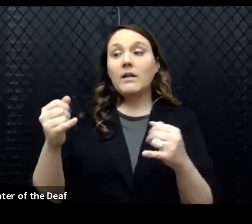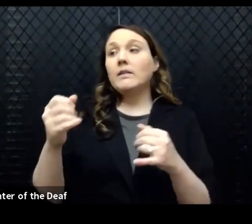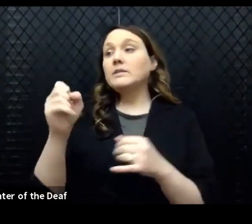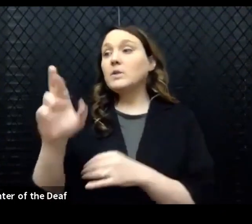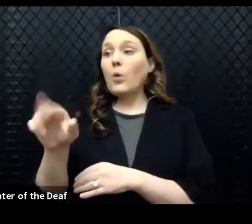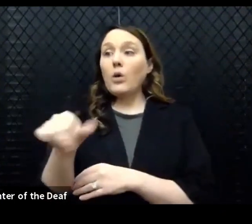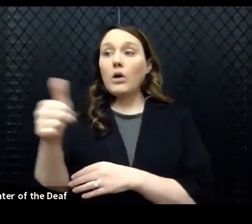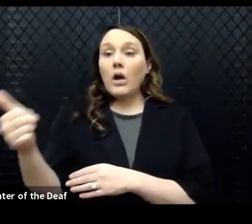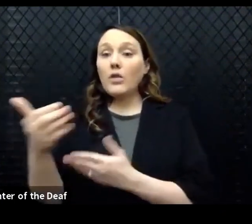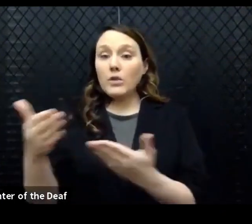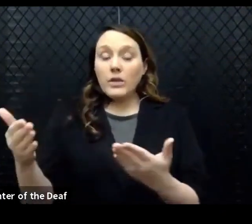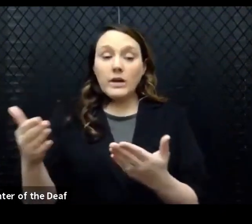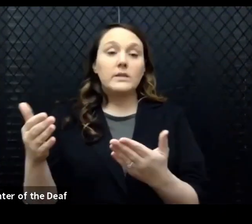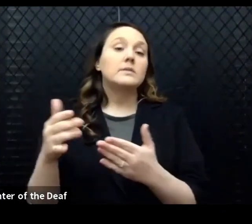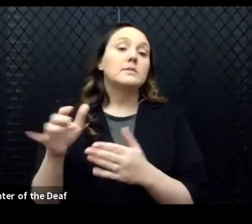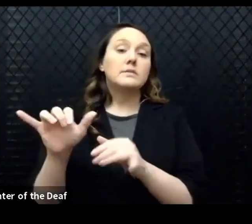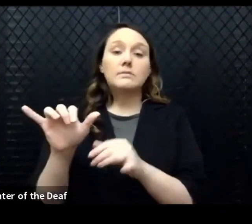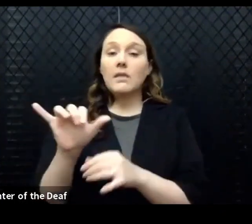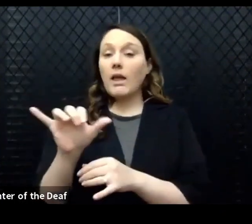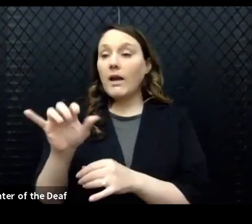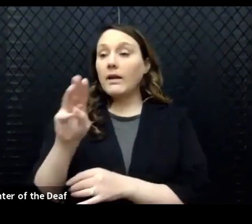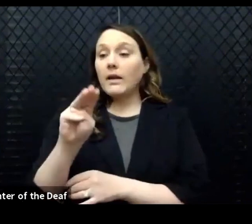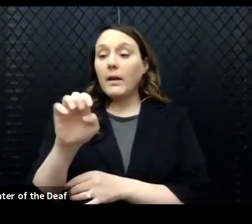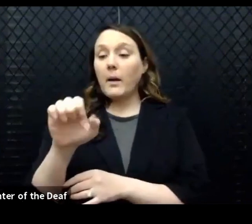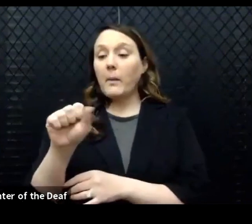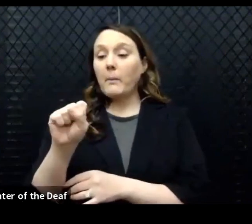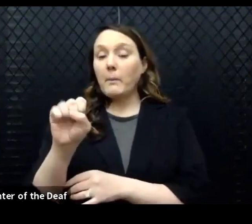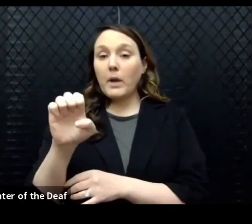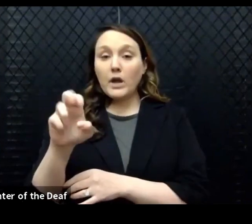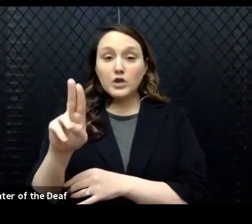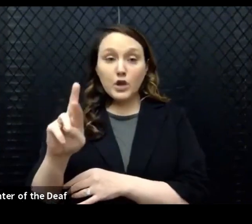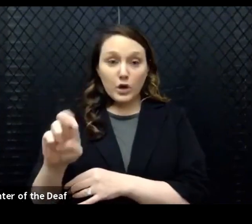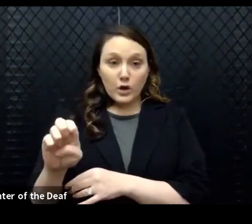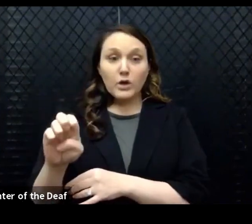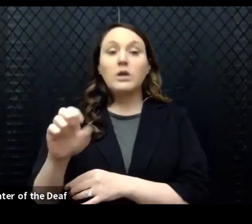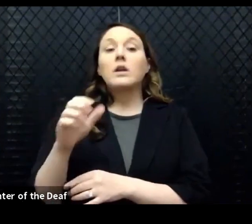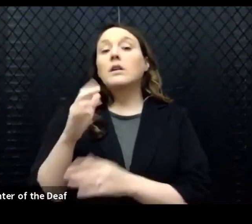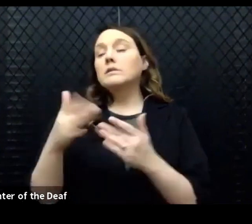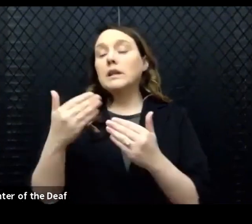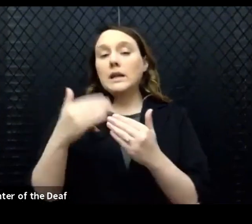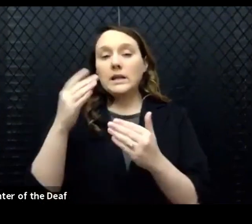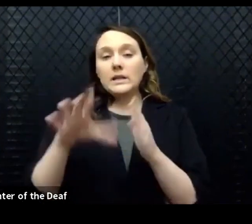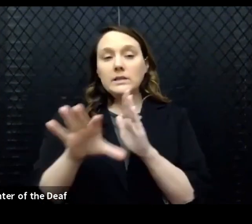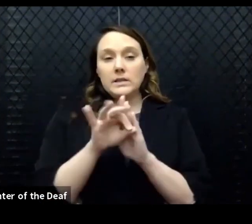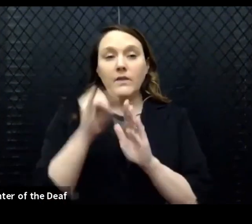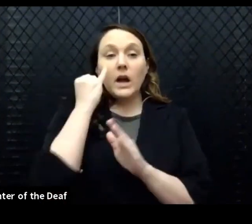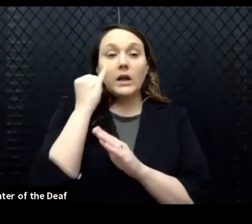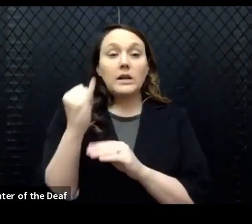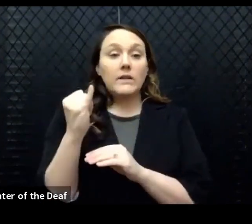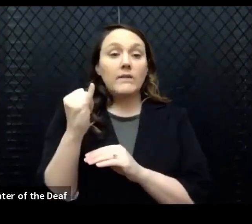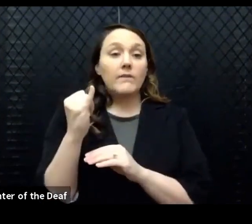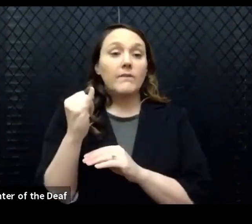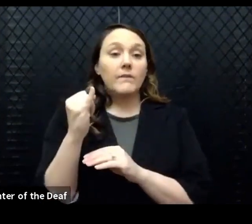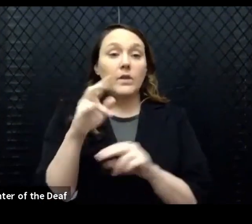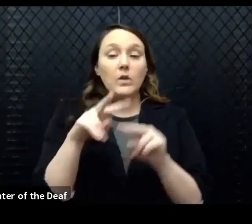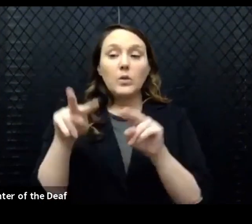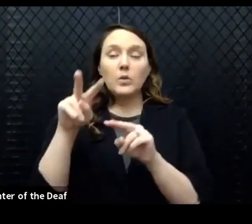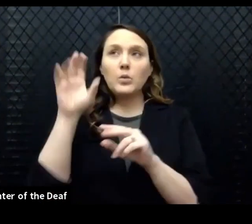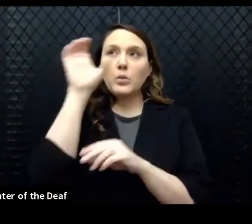measure. These are outlined by the Tennessee Code, and clear, easy to find if you look for